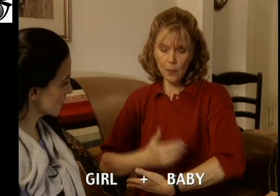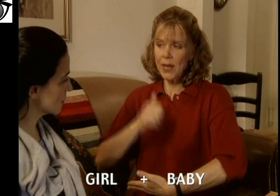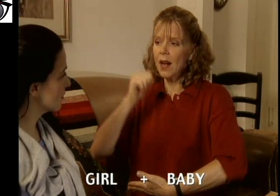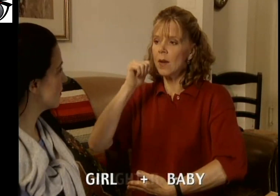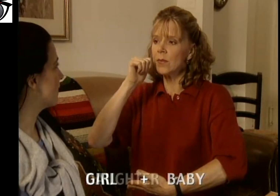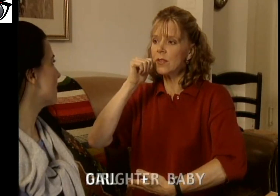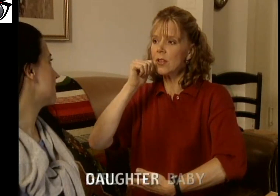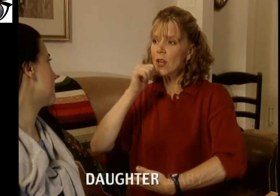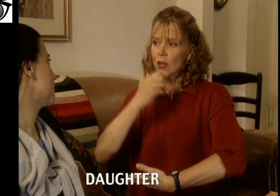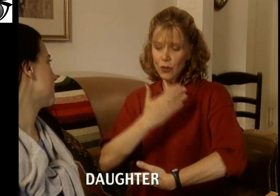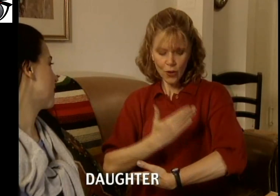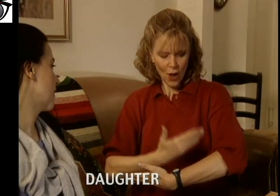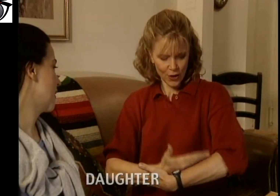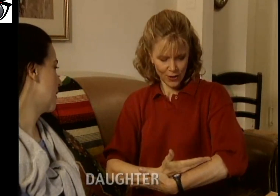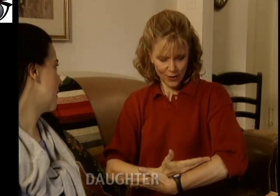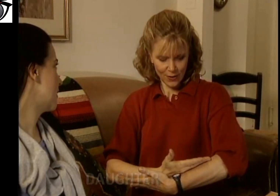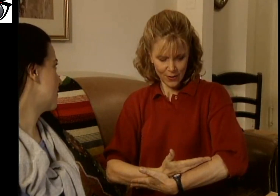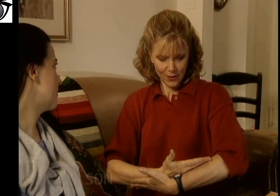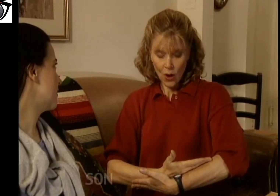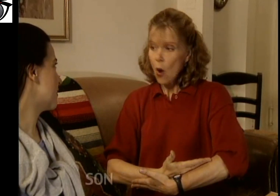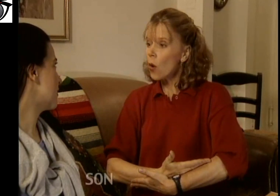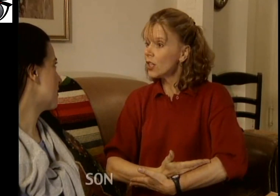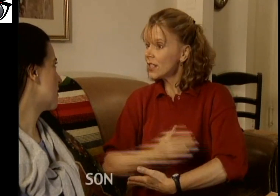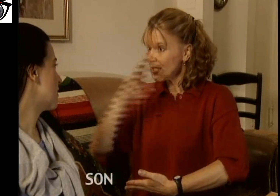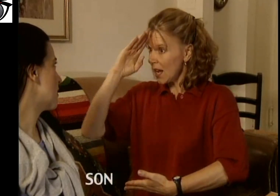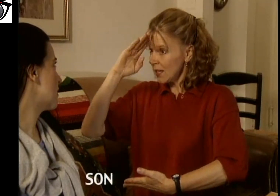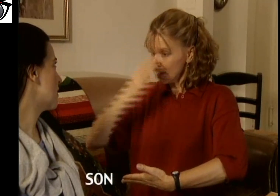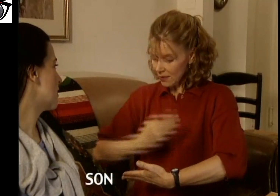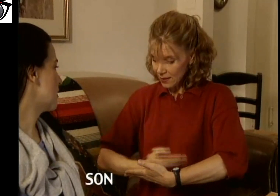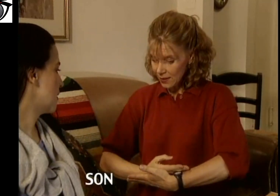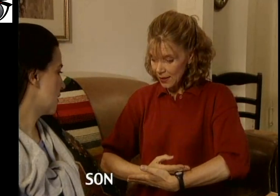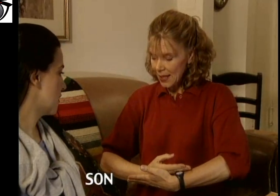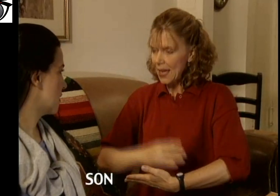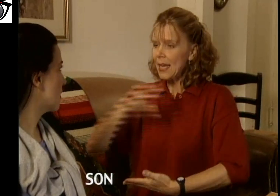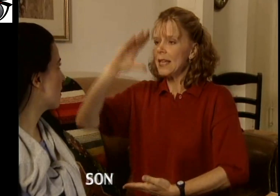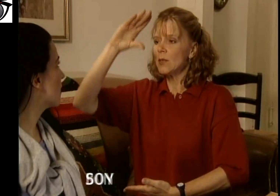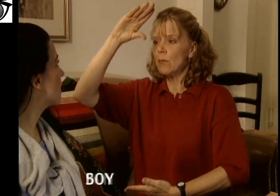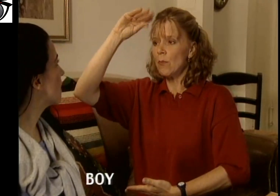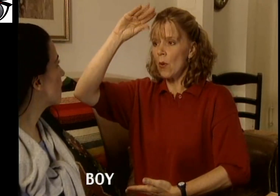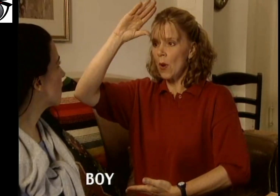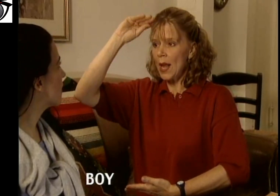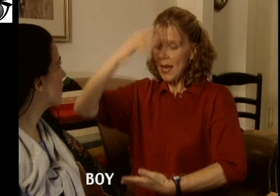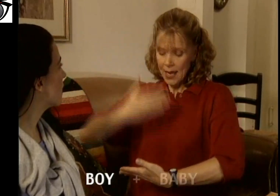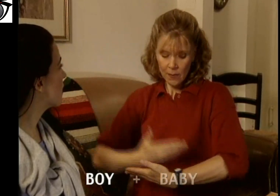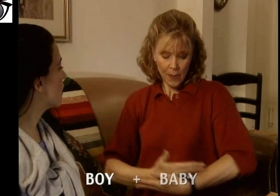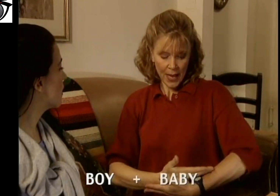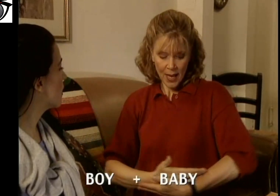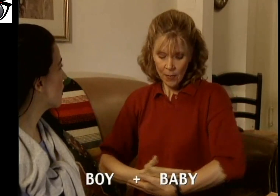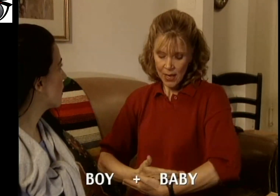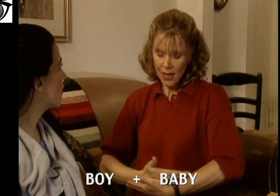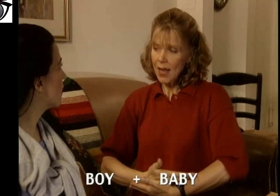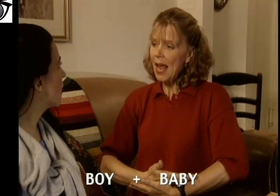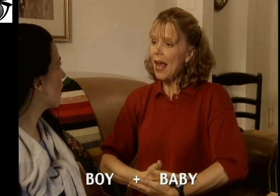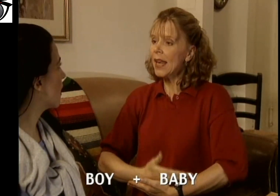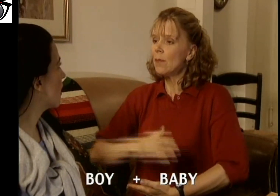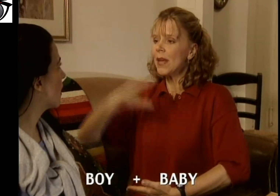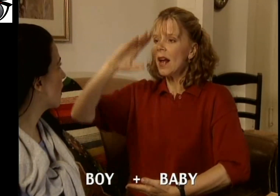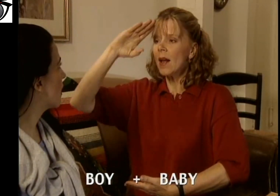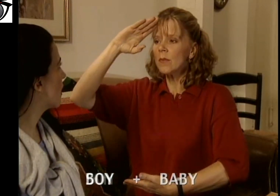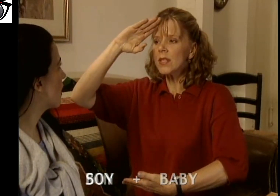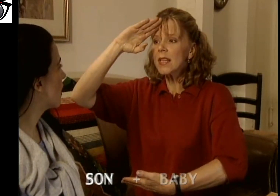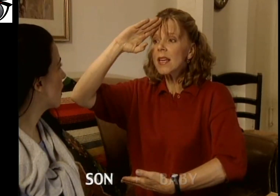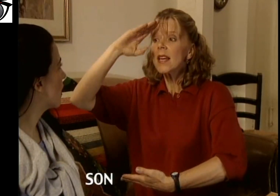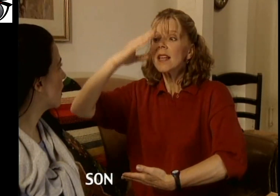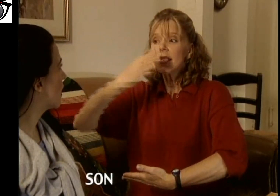baby, and it becomes daughter. Or son is boy and baby, and